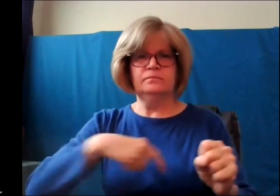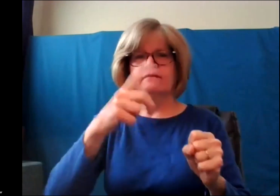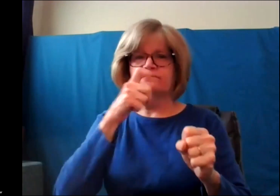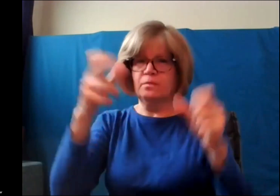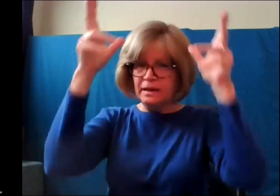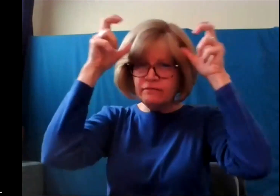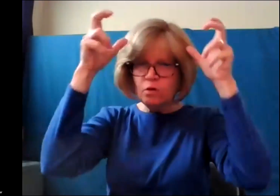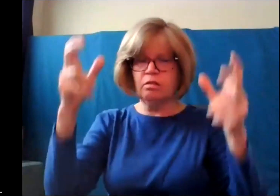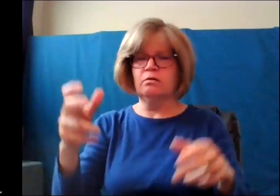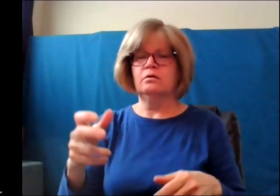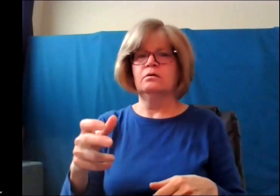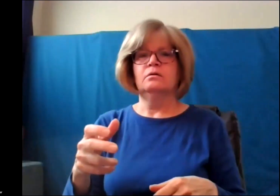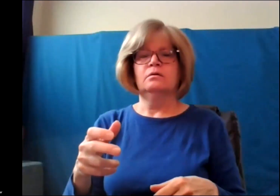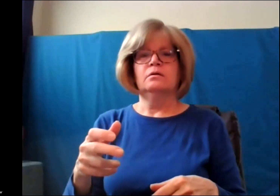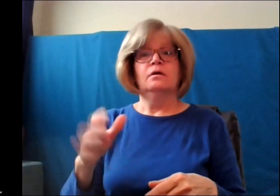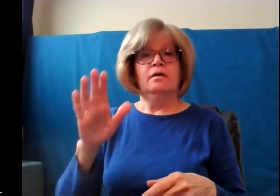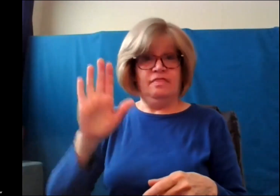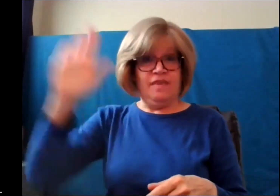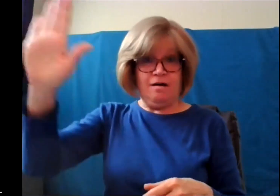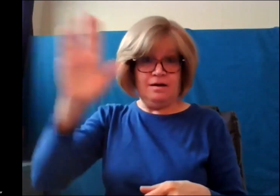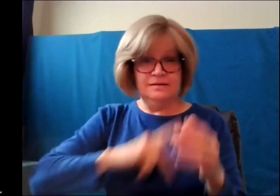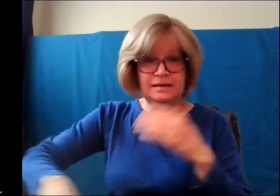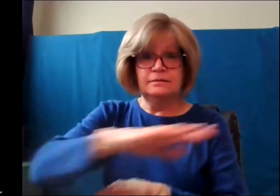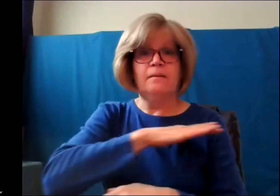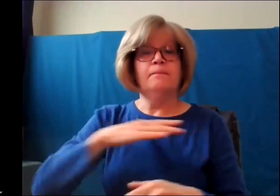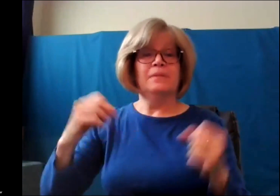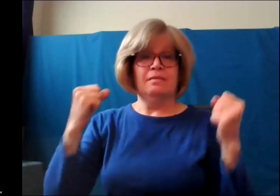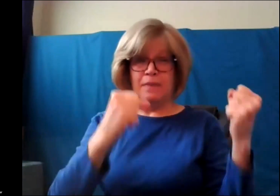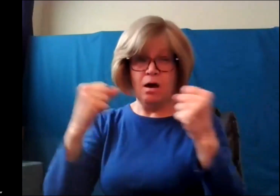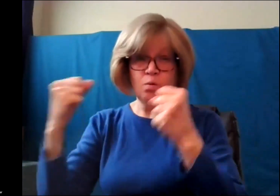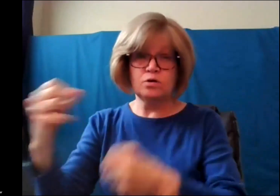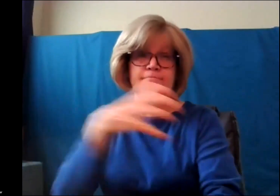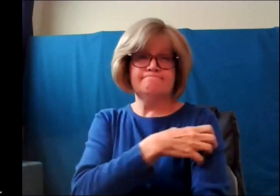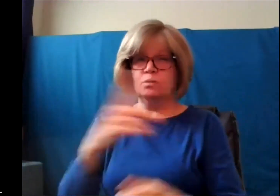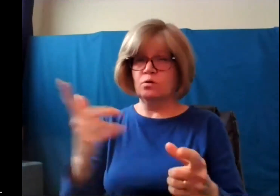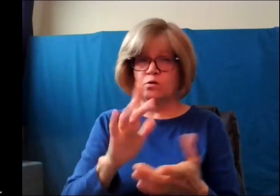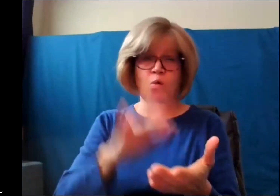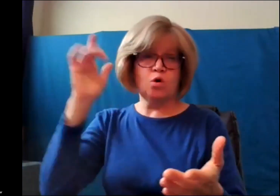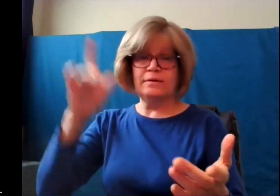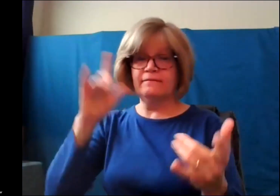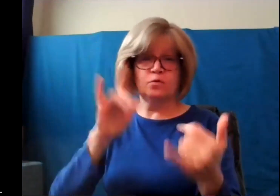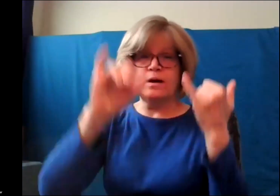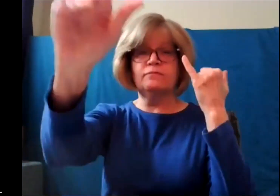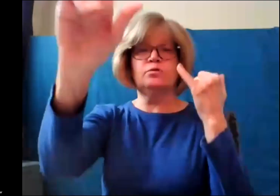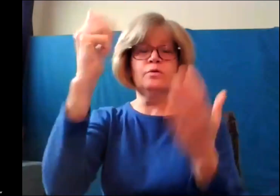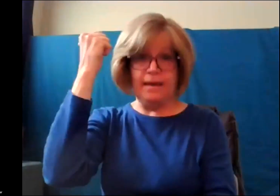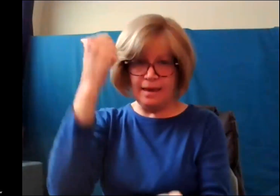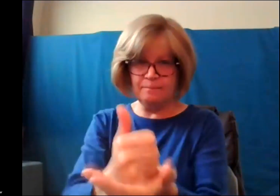temptation, but deliver us from evil. For thine is the kingdom, and the power, and the glory